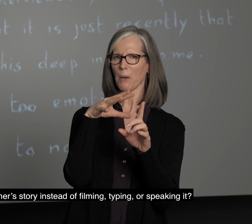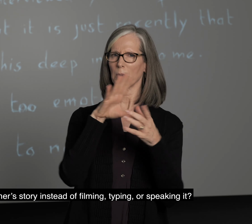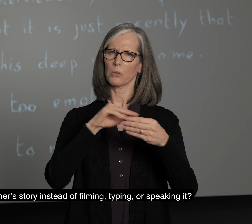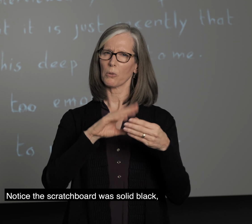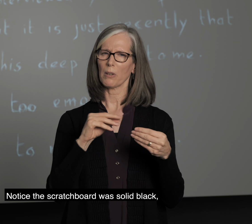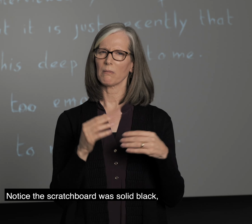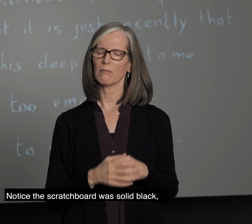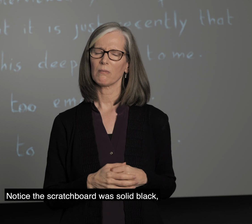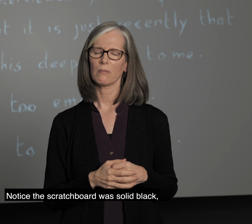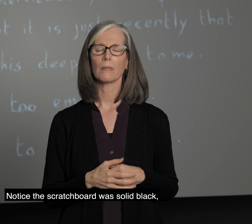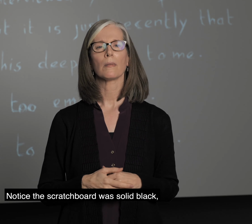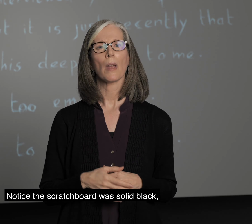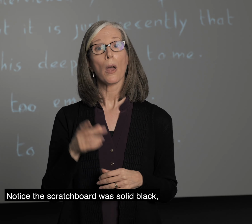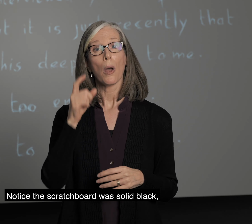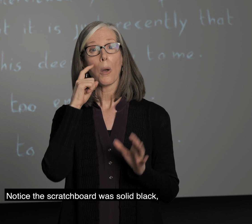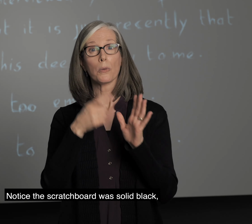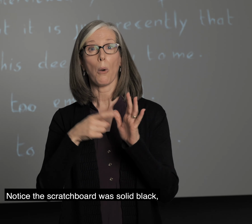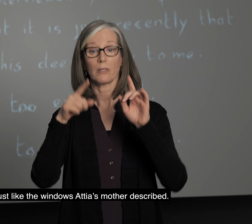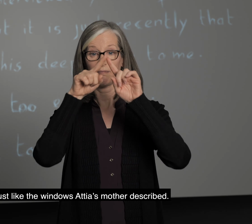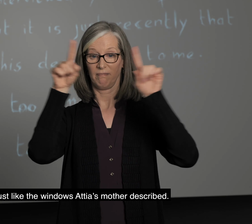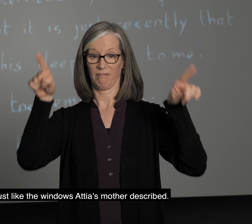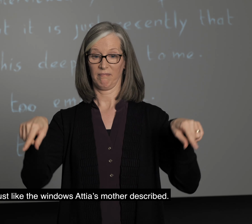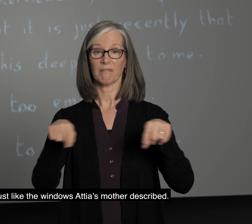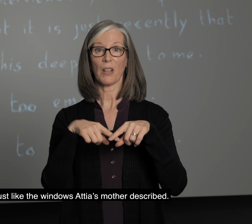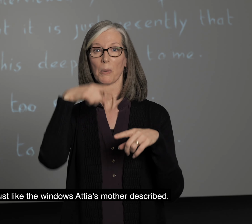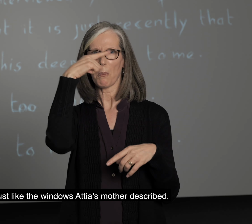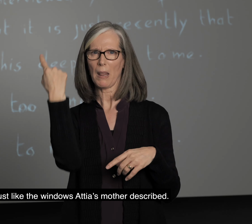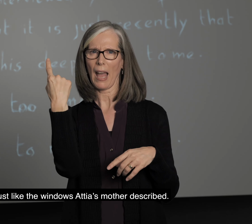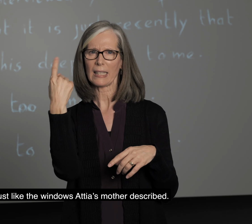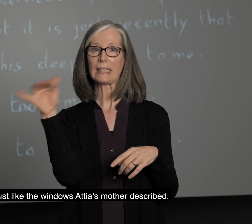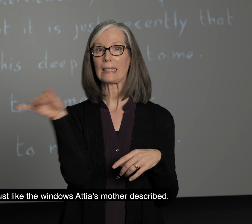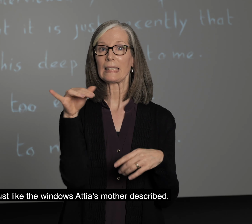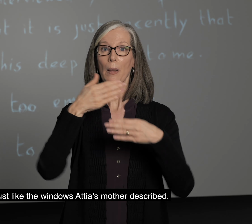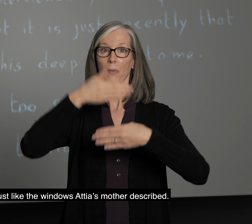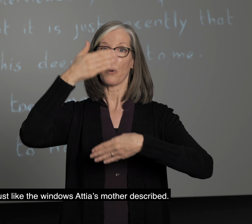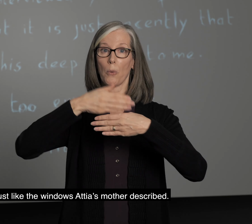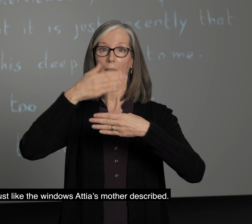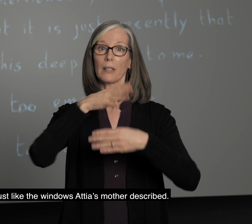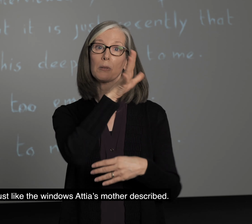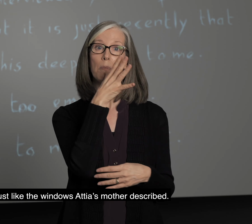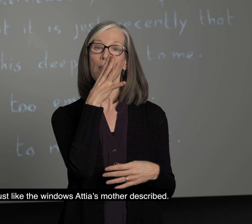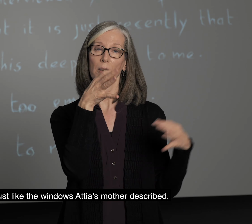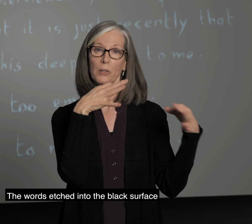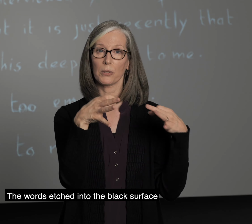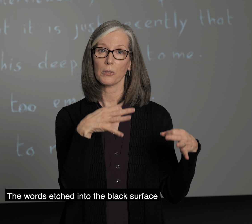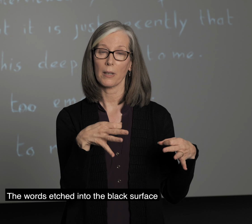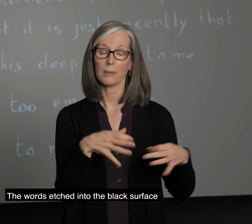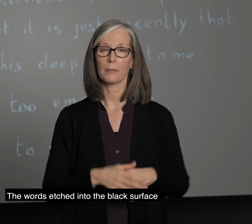Notice the scratchboard was solid black, just like the windows Atiyah's mother described. The words etched